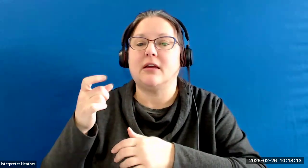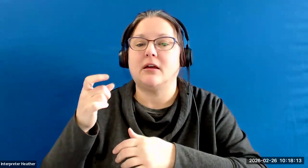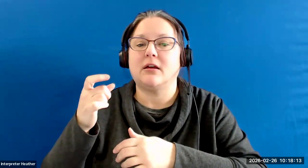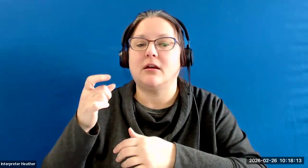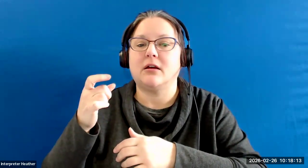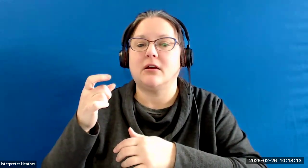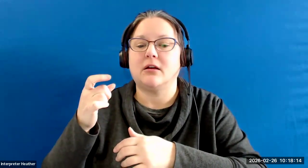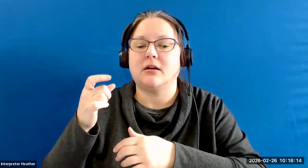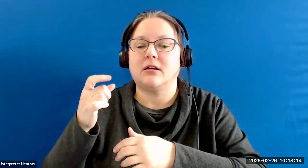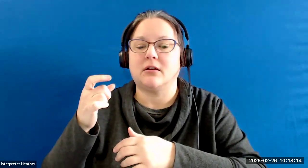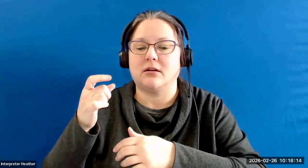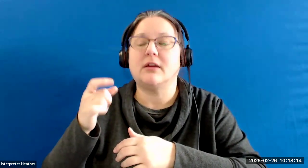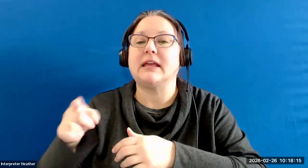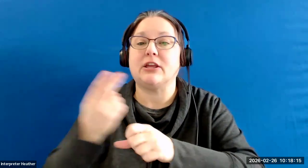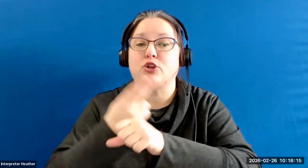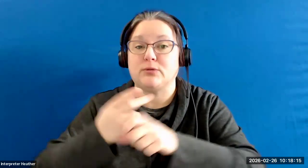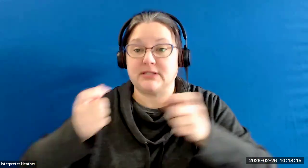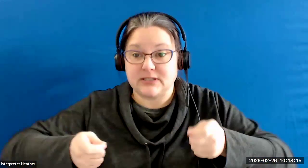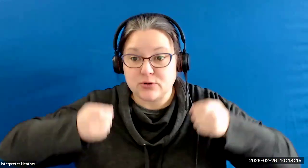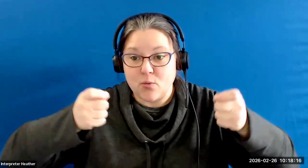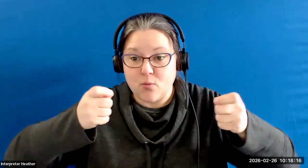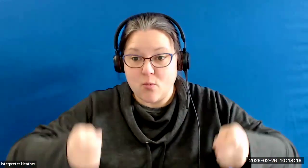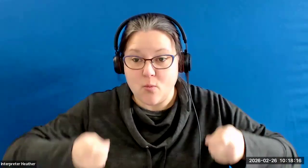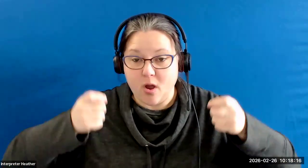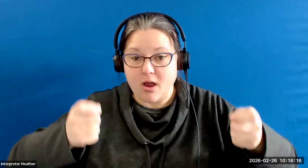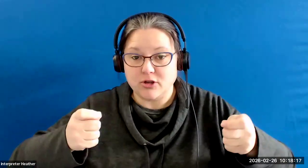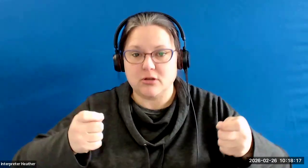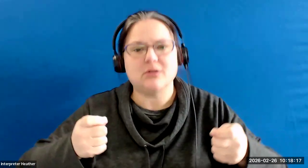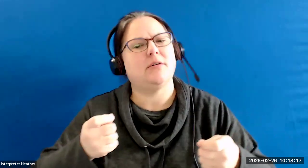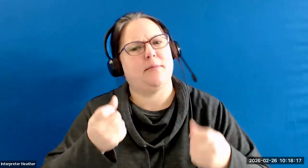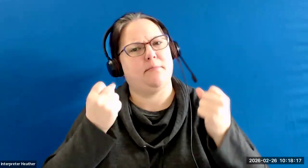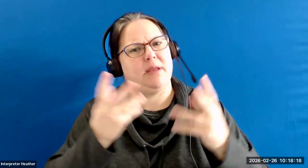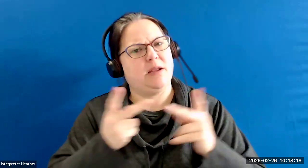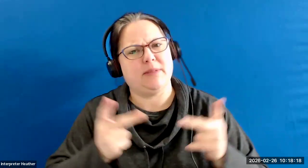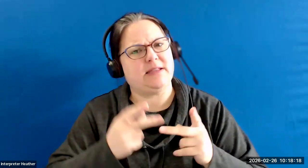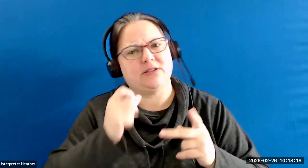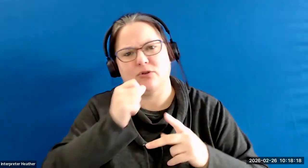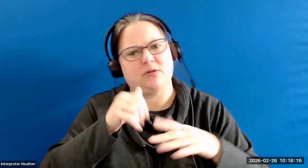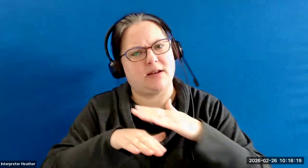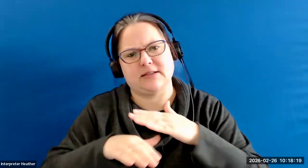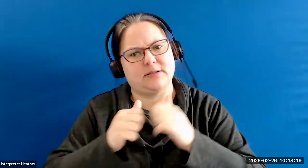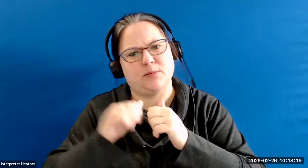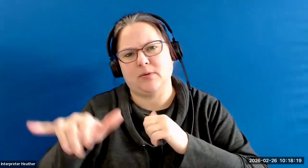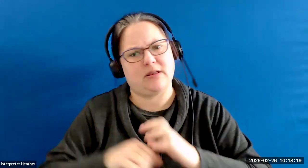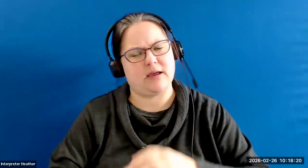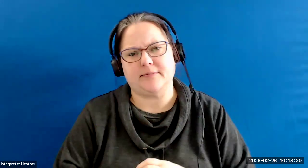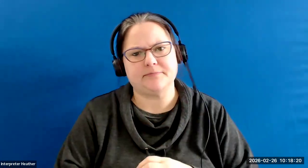every place he goes, and there are a number of amazing number of places that are not very accessible now.